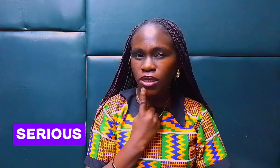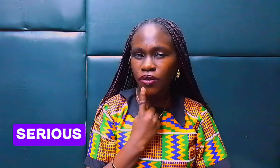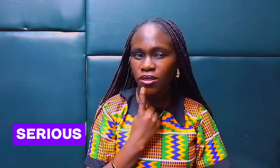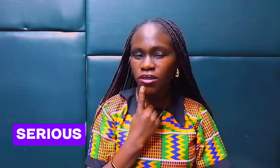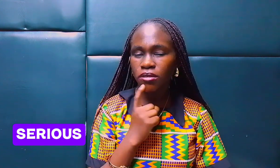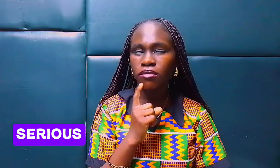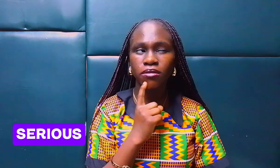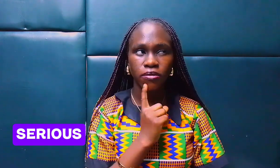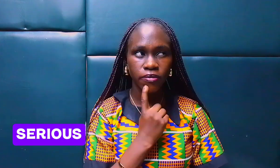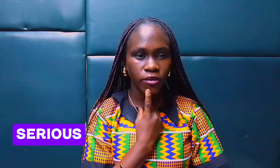Serious,